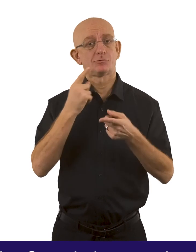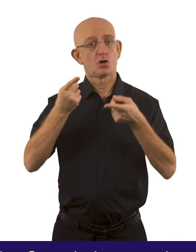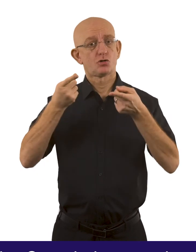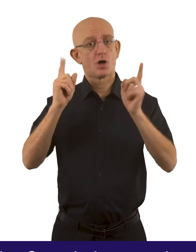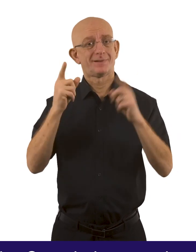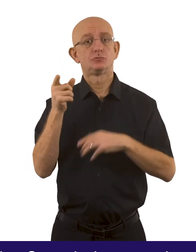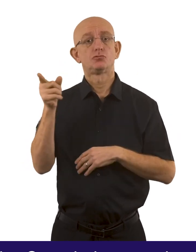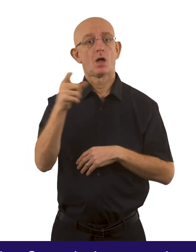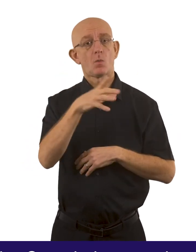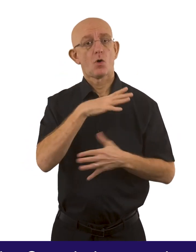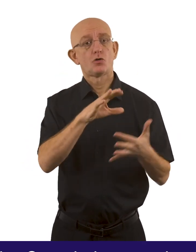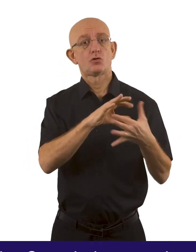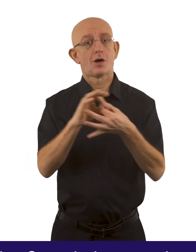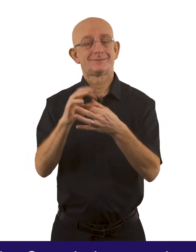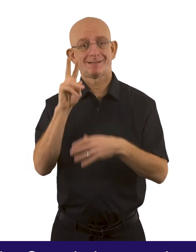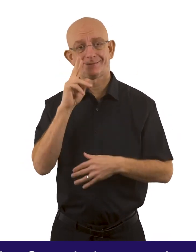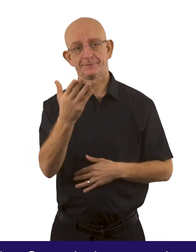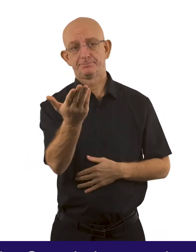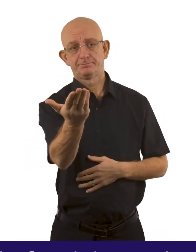Information Commissioner can be contacted at